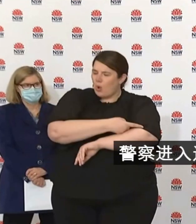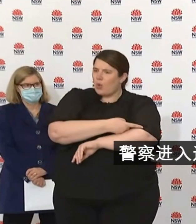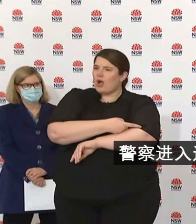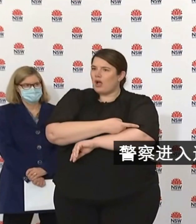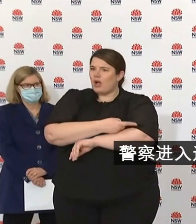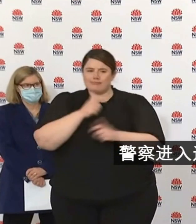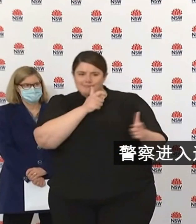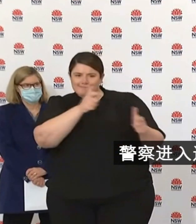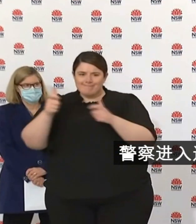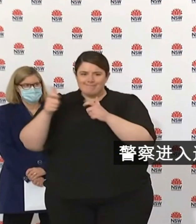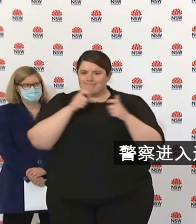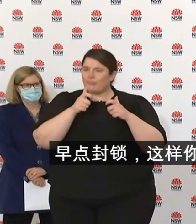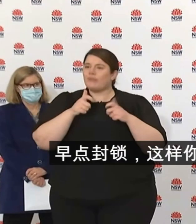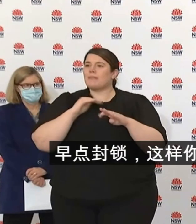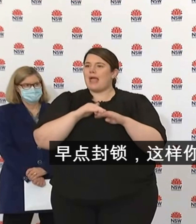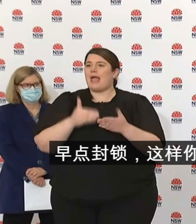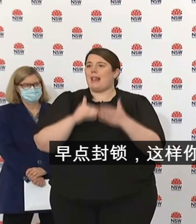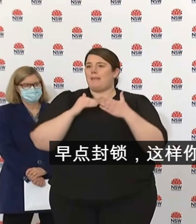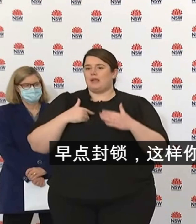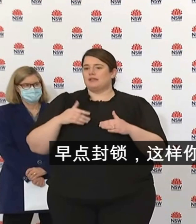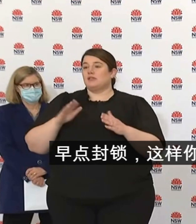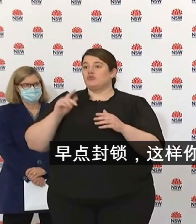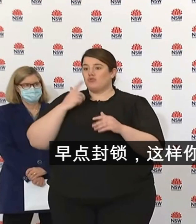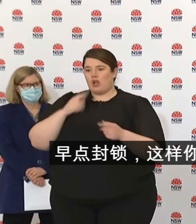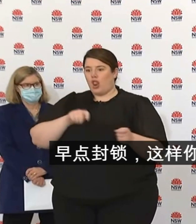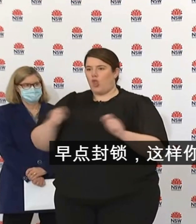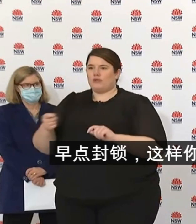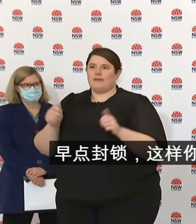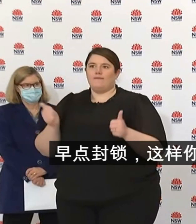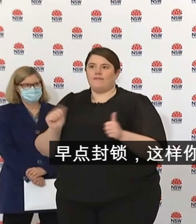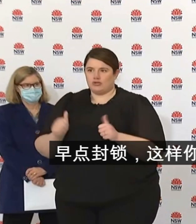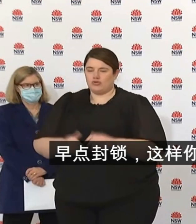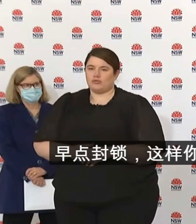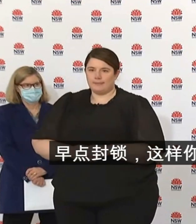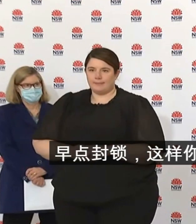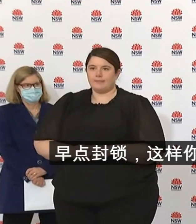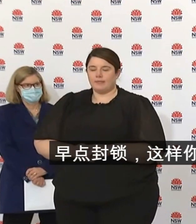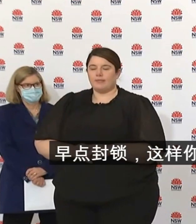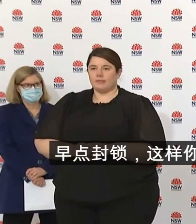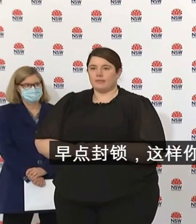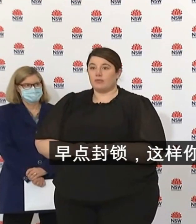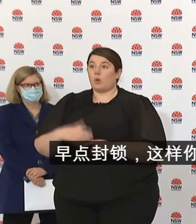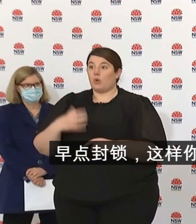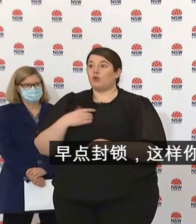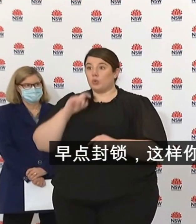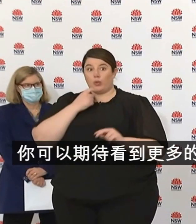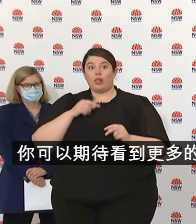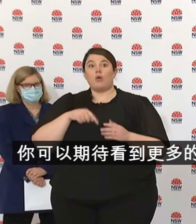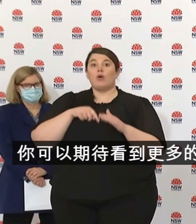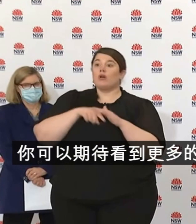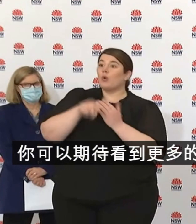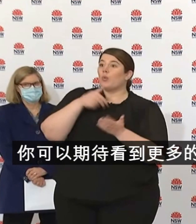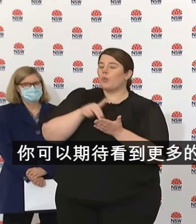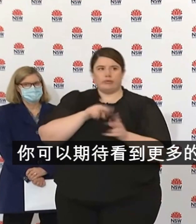these areas, is about getting us out of lockdown sooner. So you can expect to see more police on the ground. You